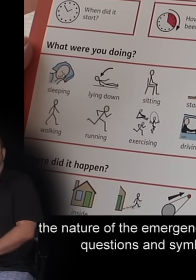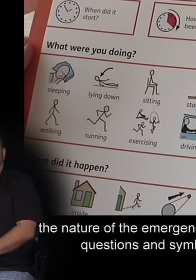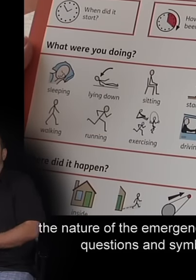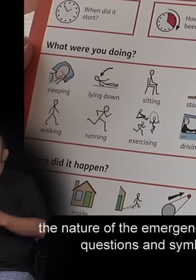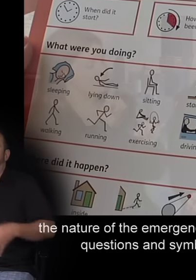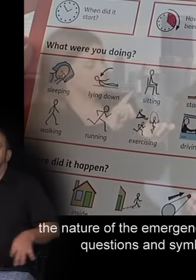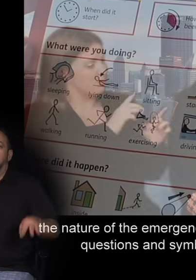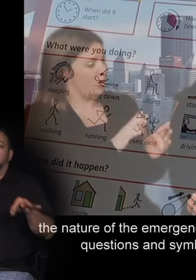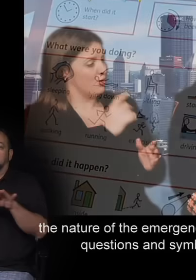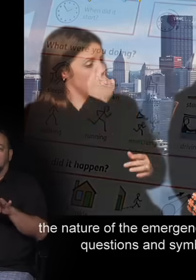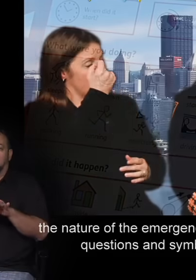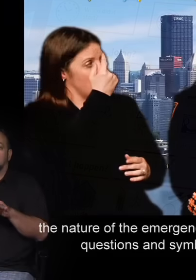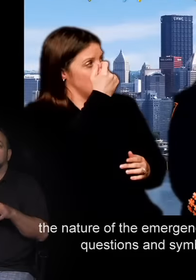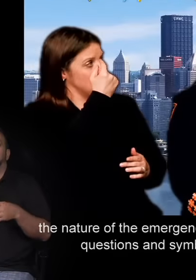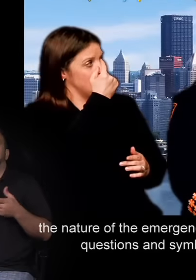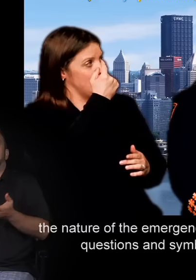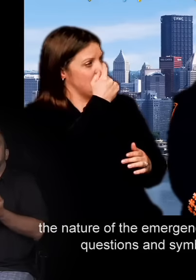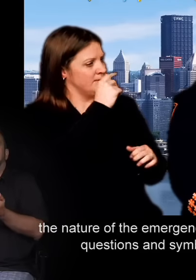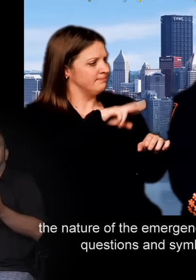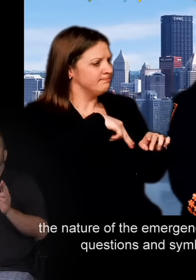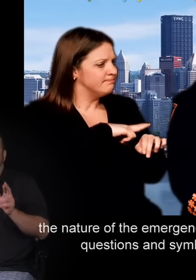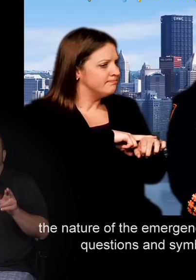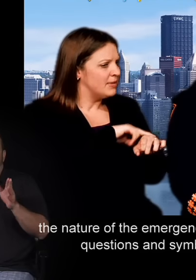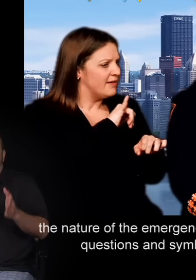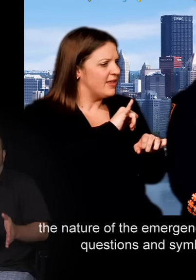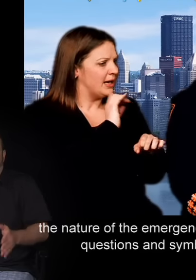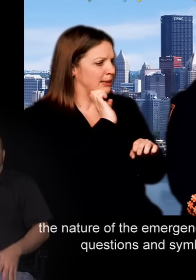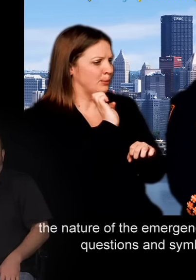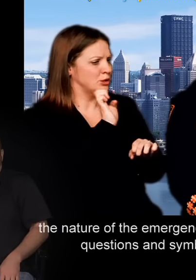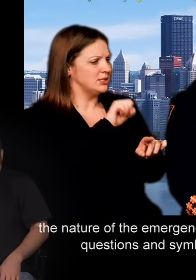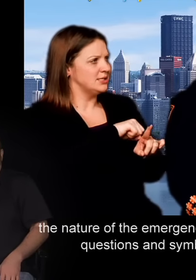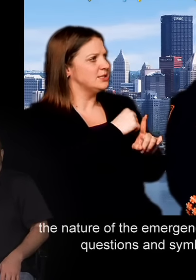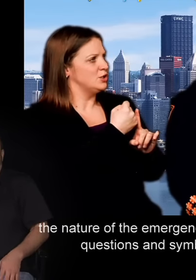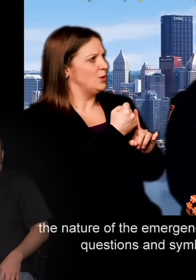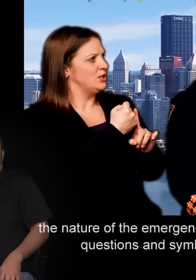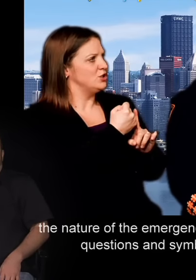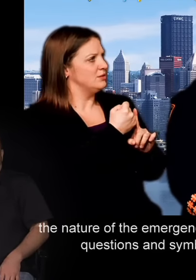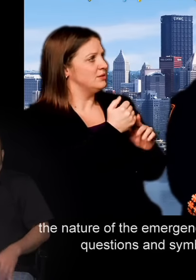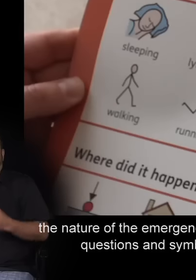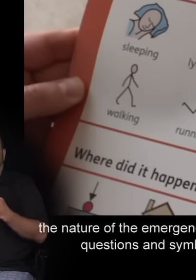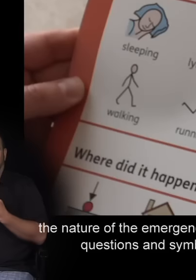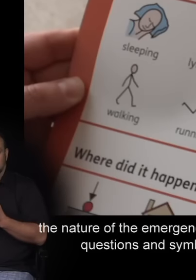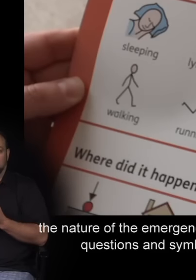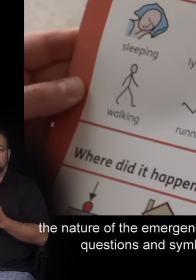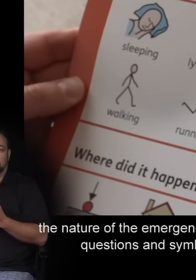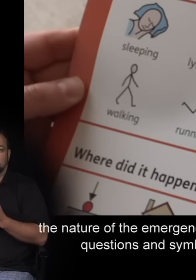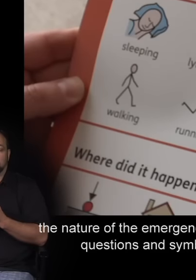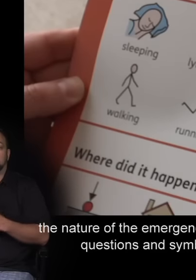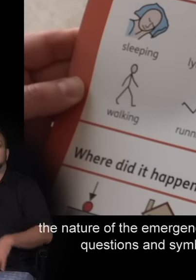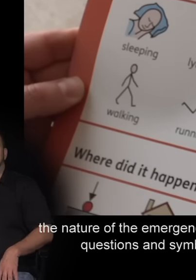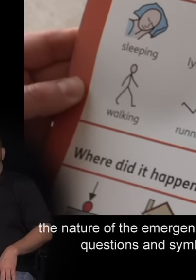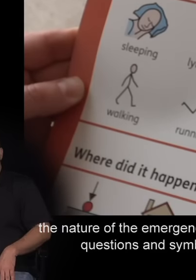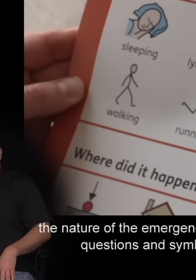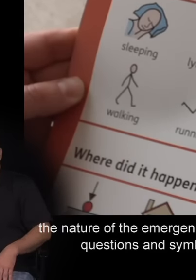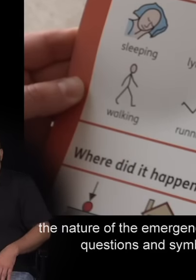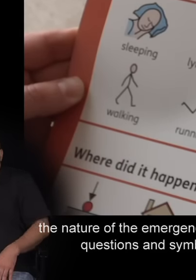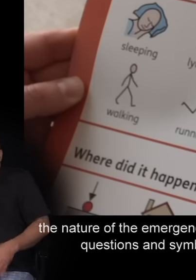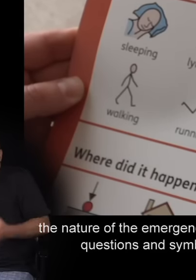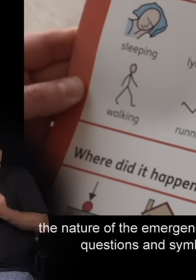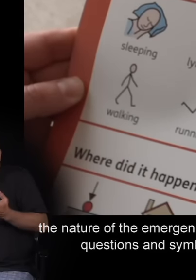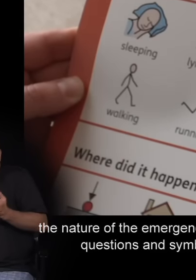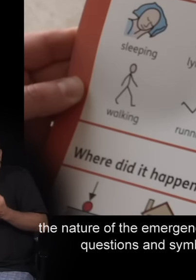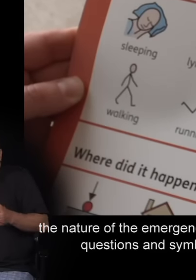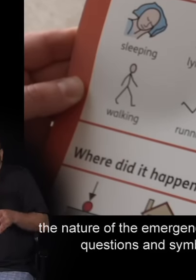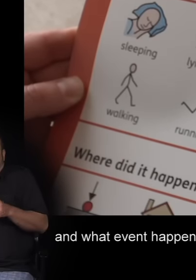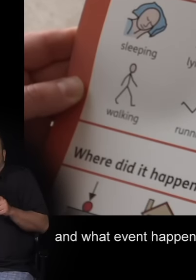understand the nature of the emergency situation. Next, we have the pages that include questions and symbols pertaining to what